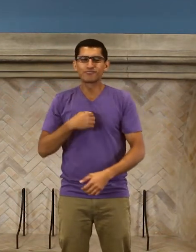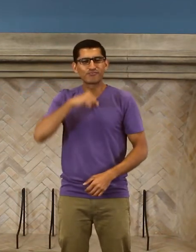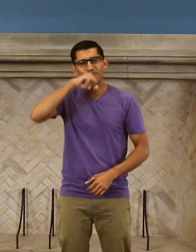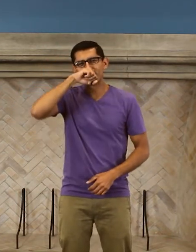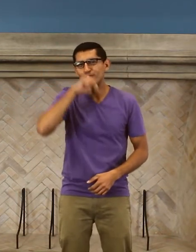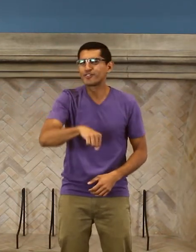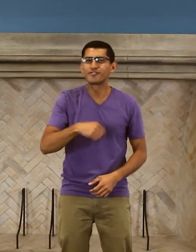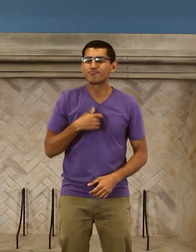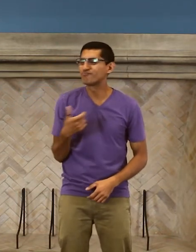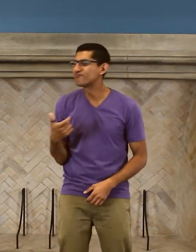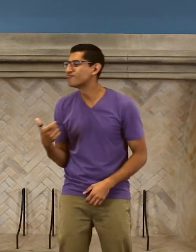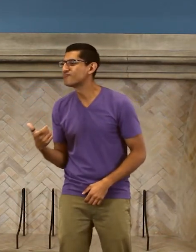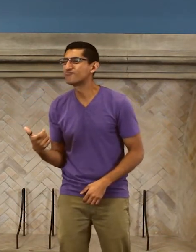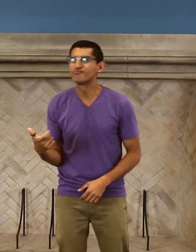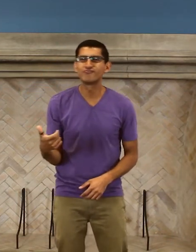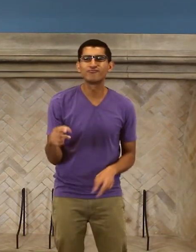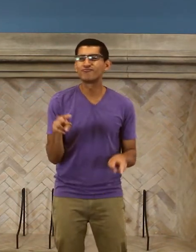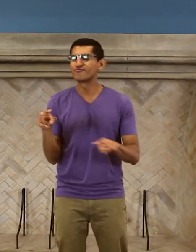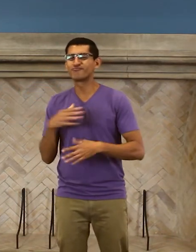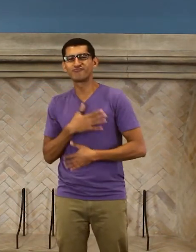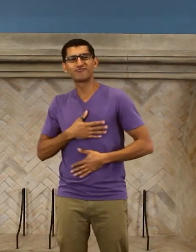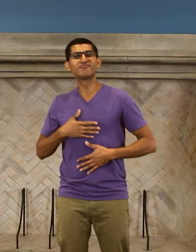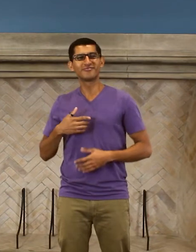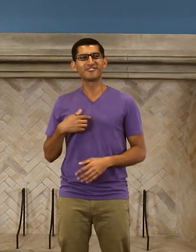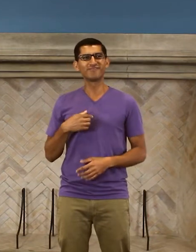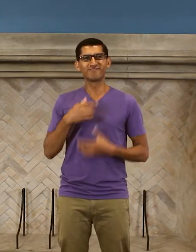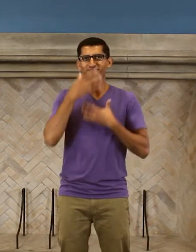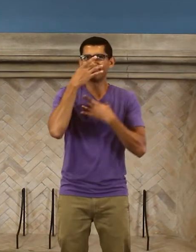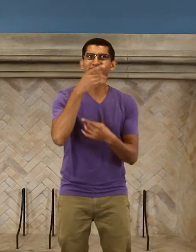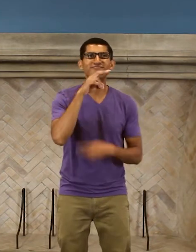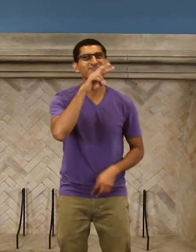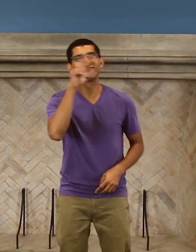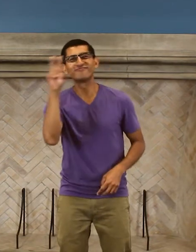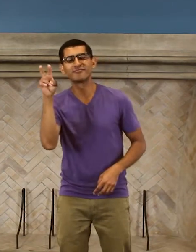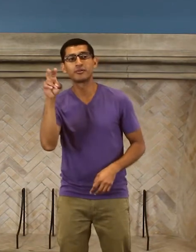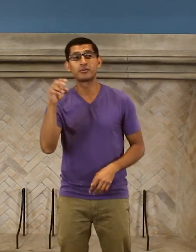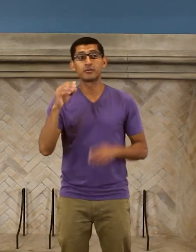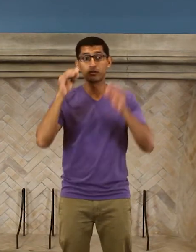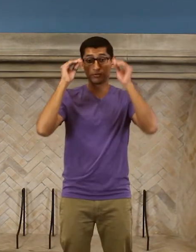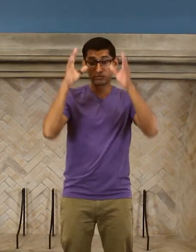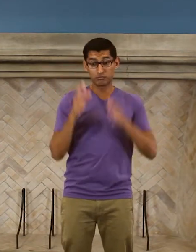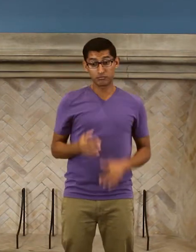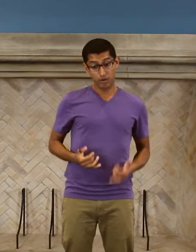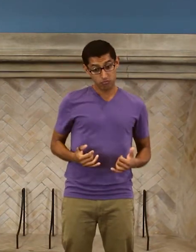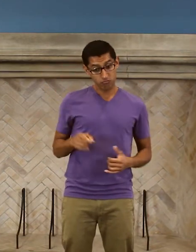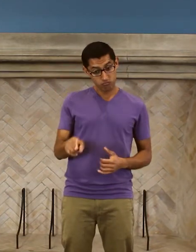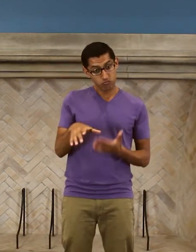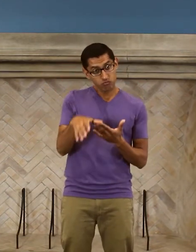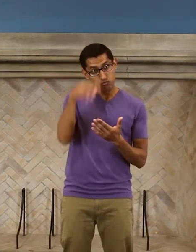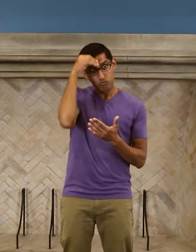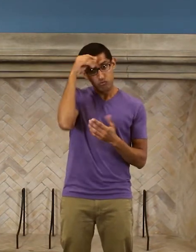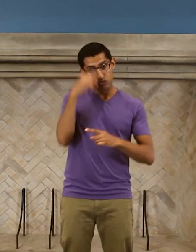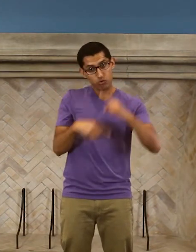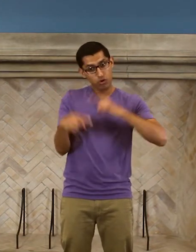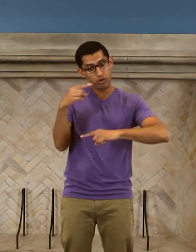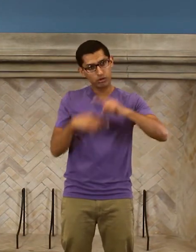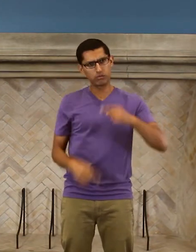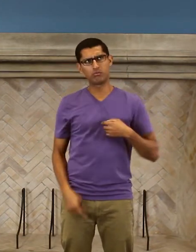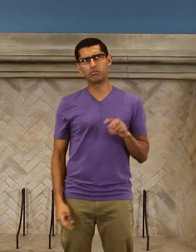sheep. I loved watching the animals. And I was also interested in the pictures. The teacher